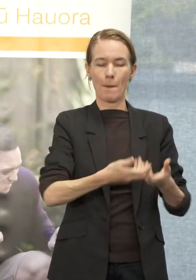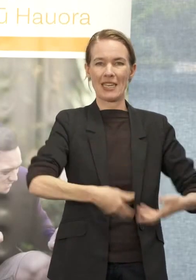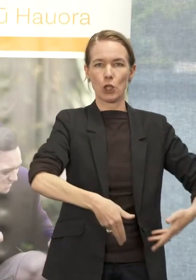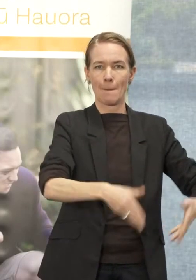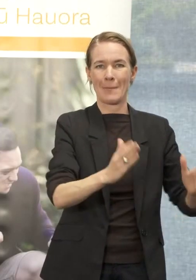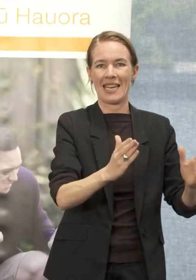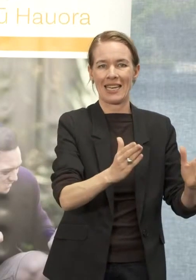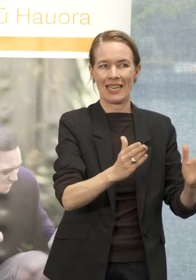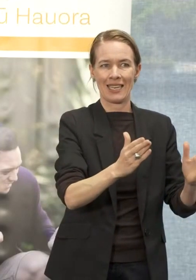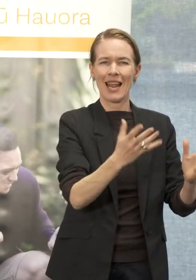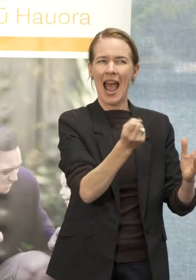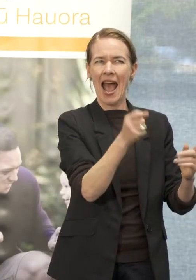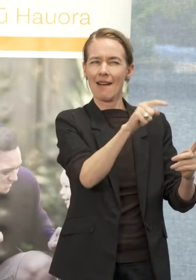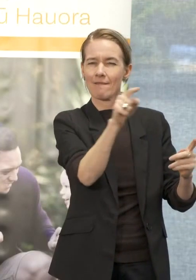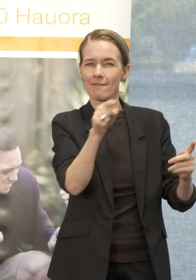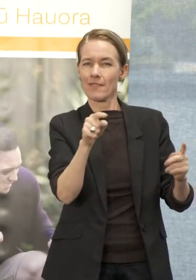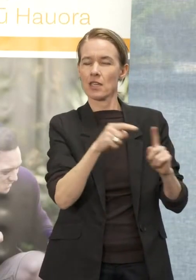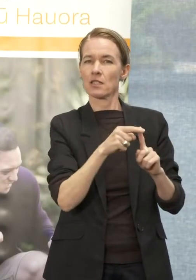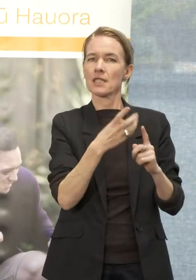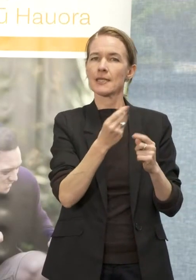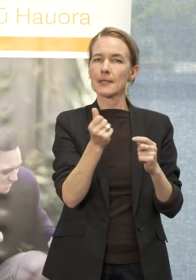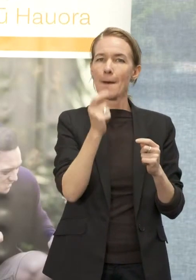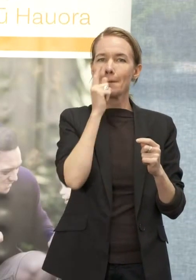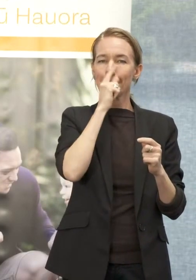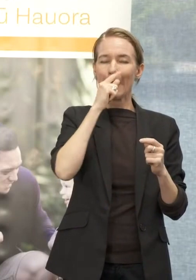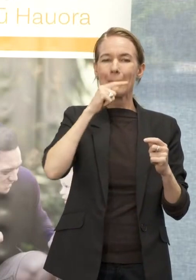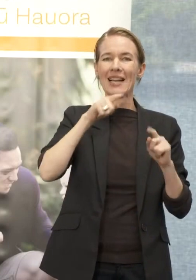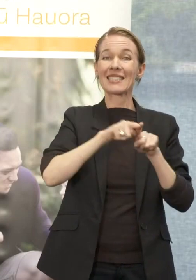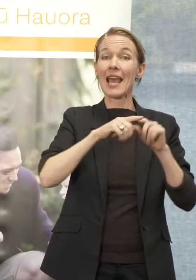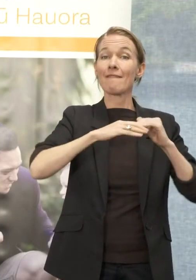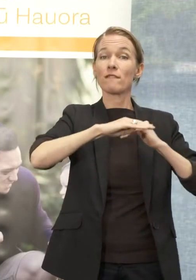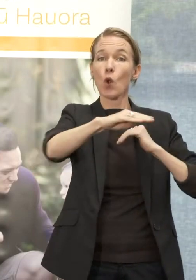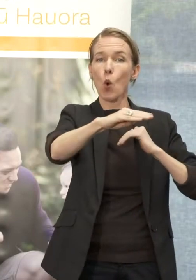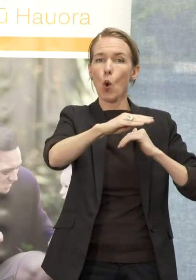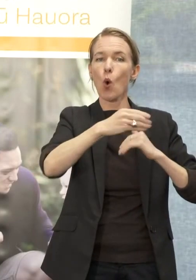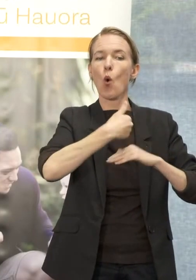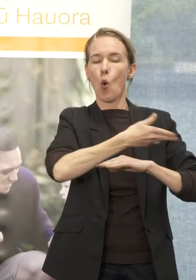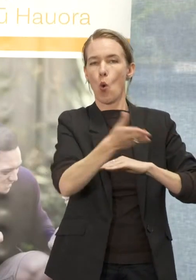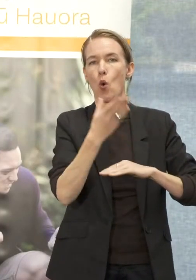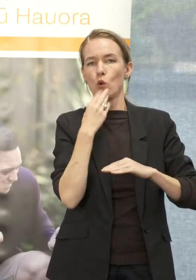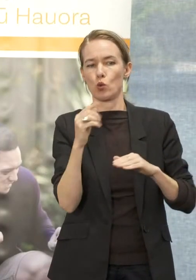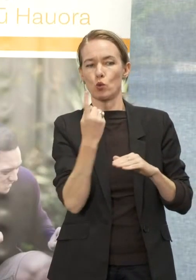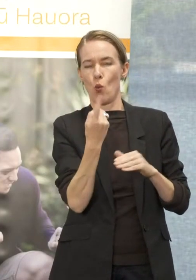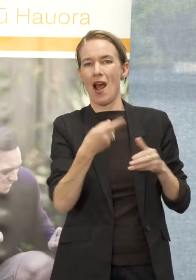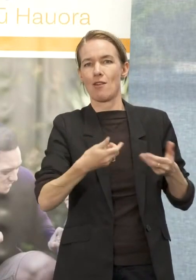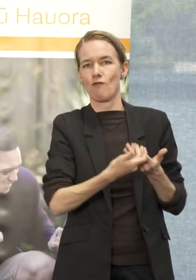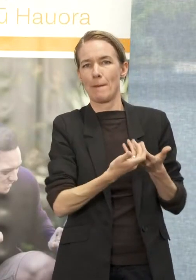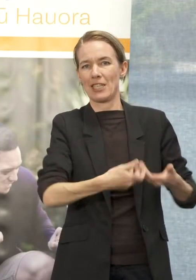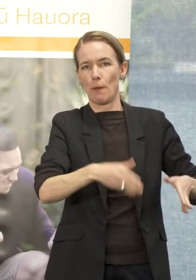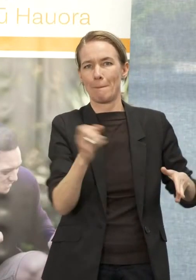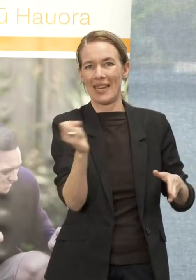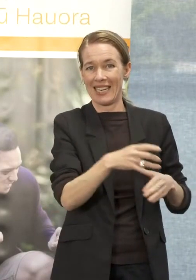shared by some of the residents. The idea there is that the